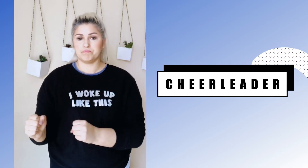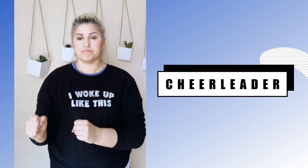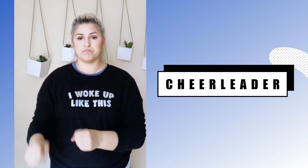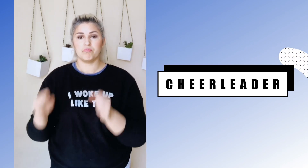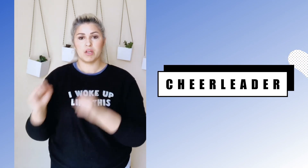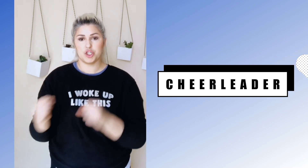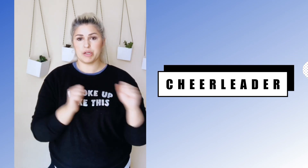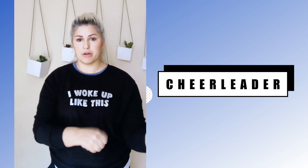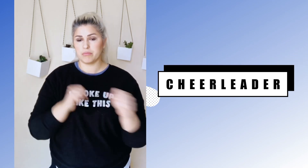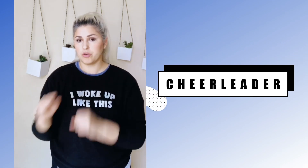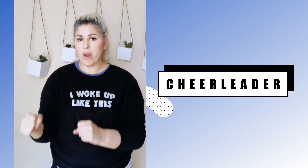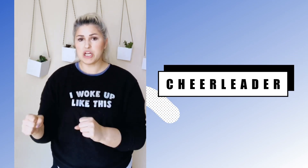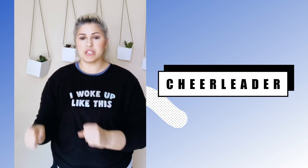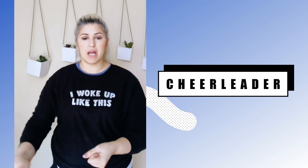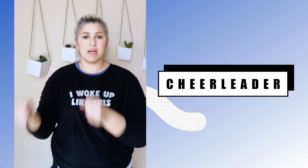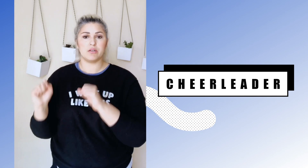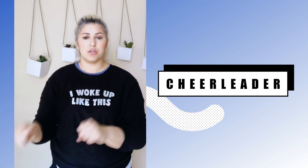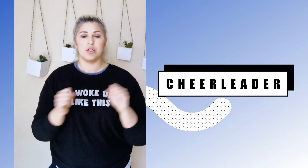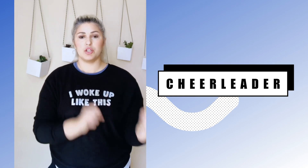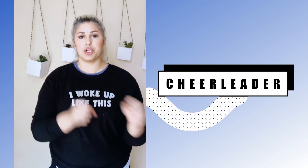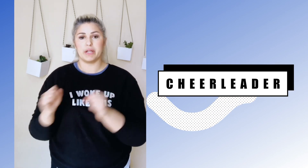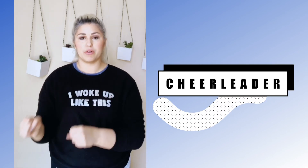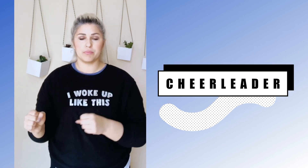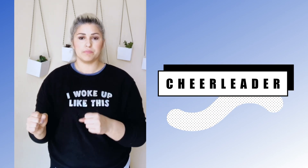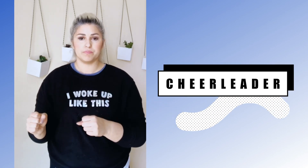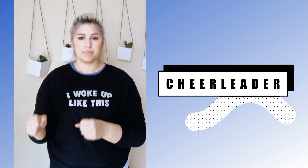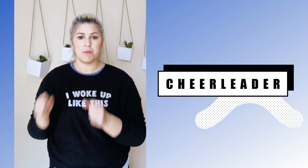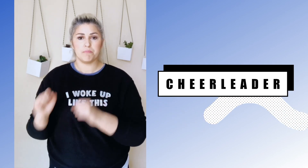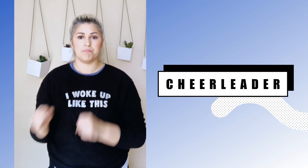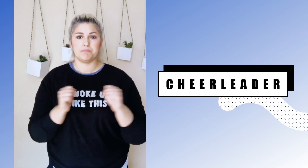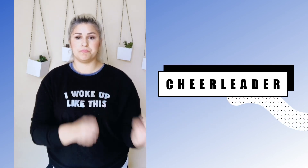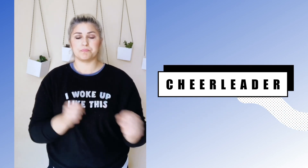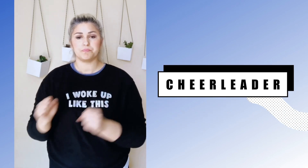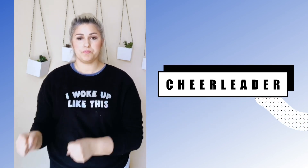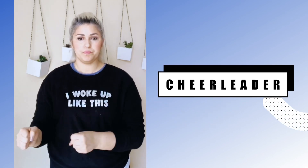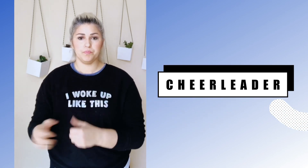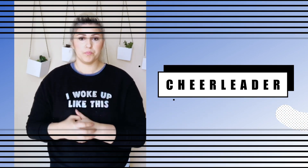Cheerleader. Cheerleader. No agent sign. Cheerleader. Okay?